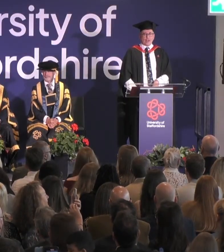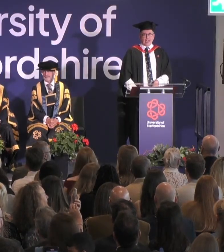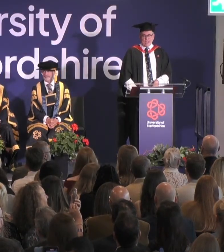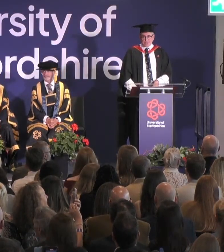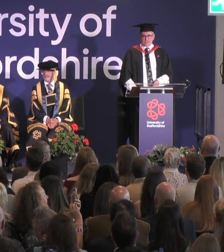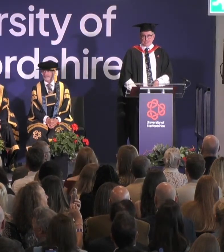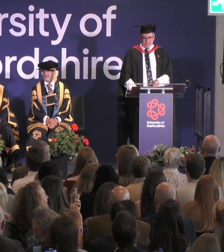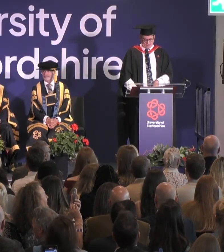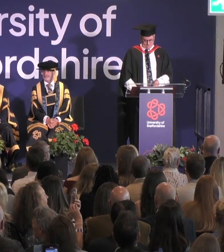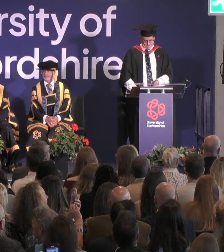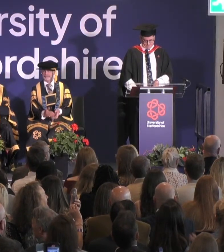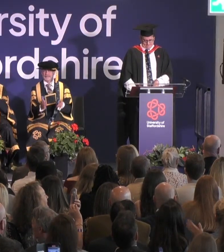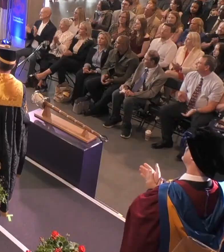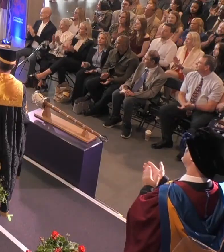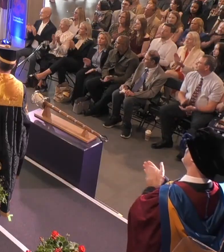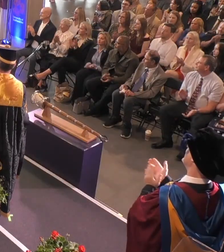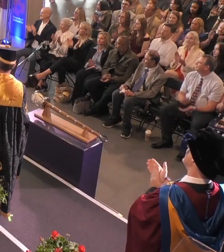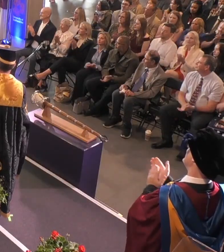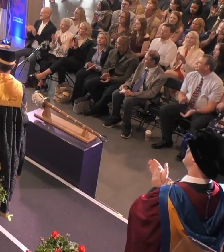Laura Eckersley.